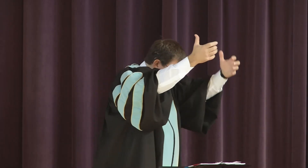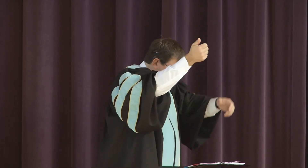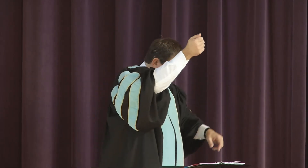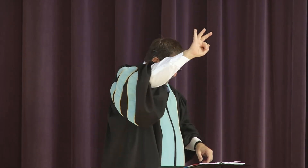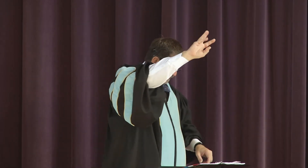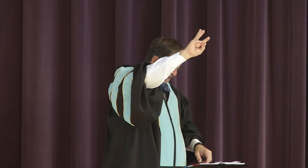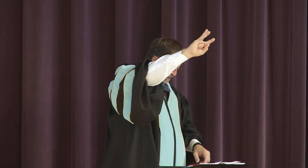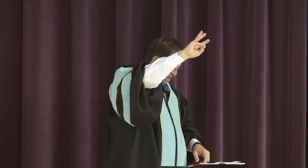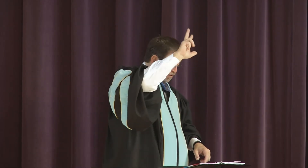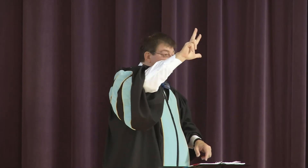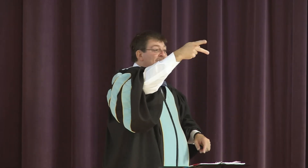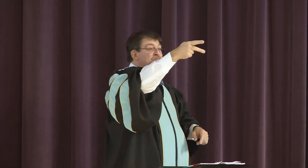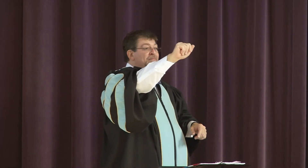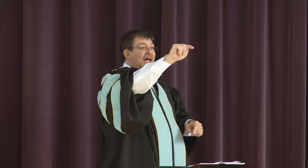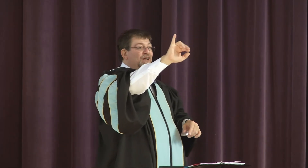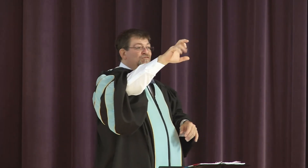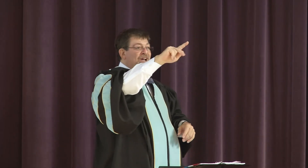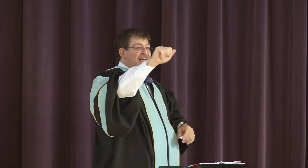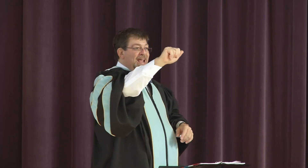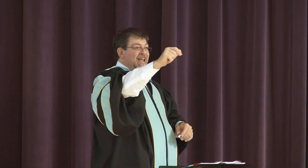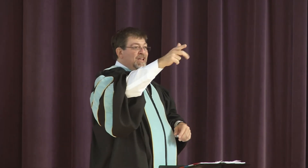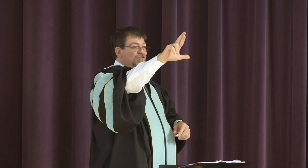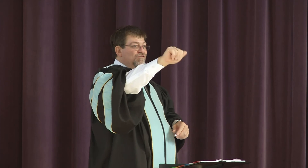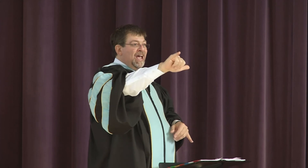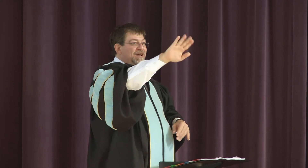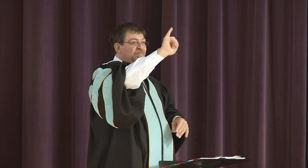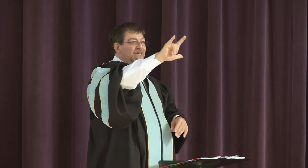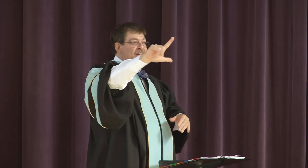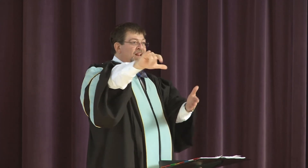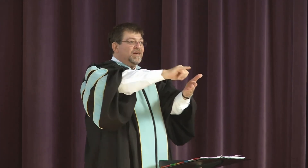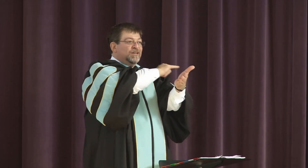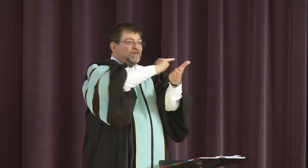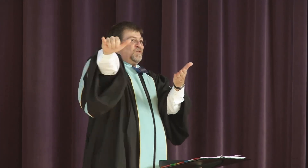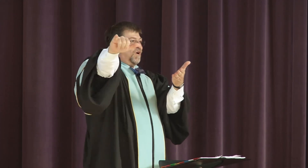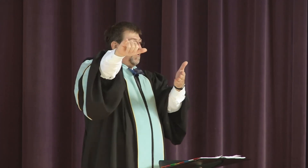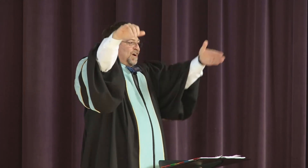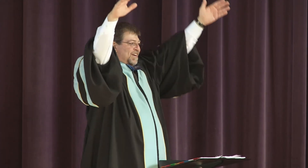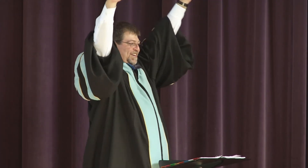Class of 1963, Patrick A. Grabo from New York.